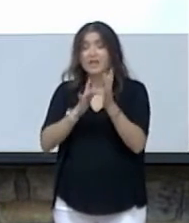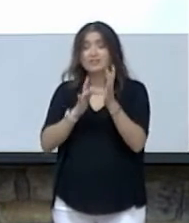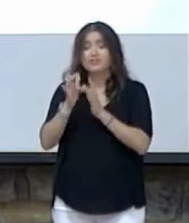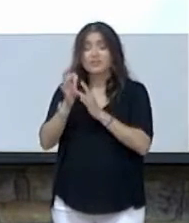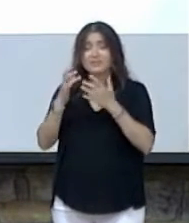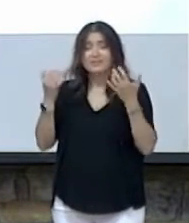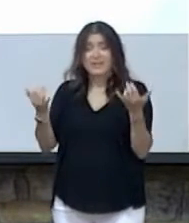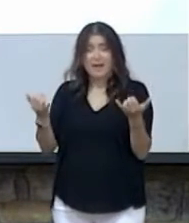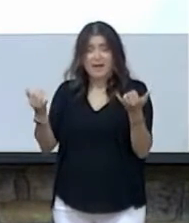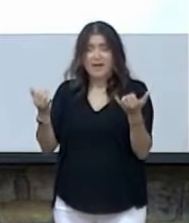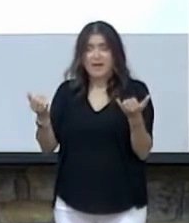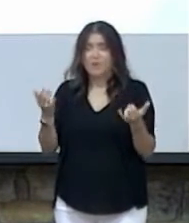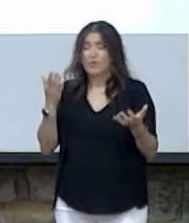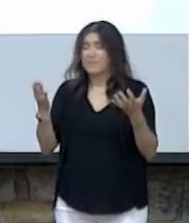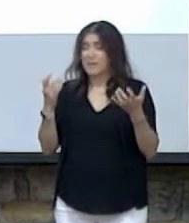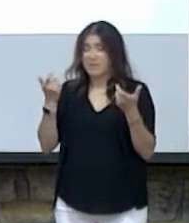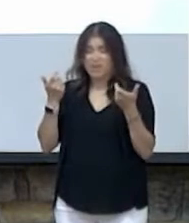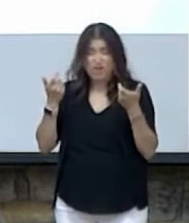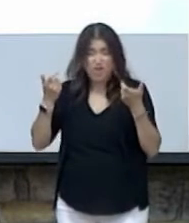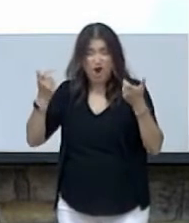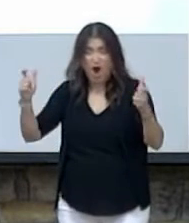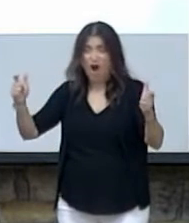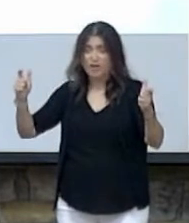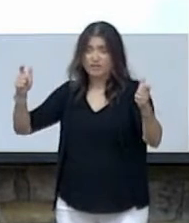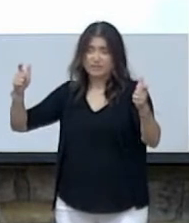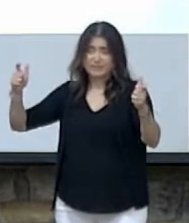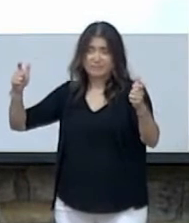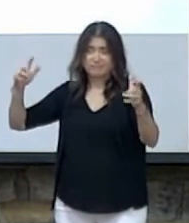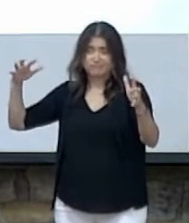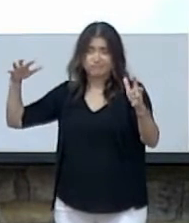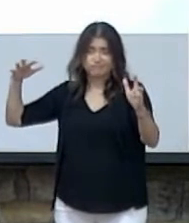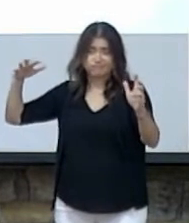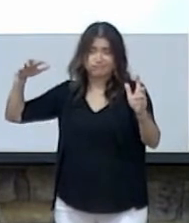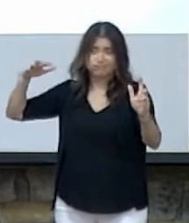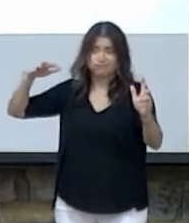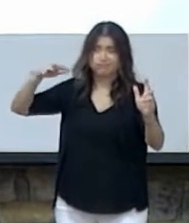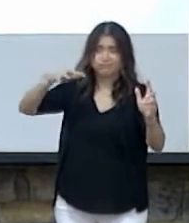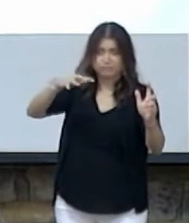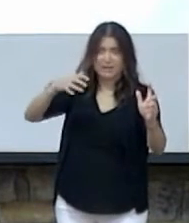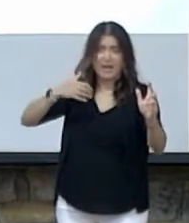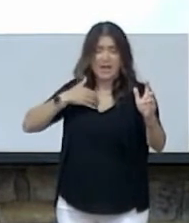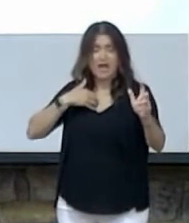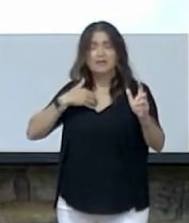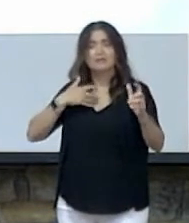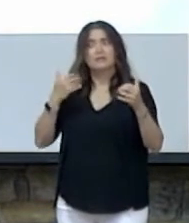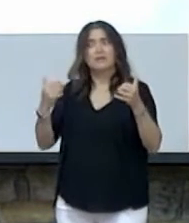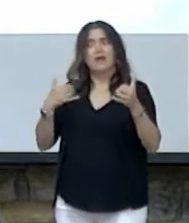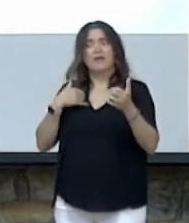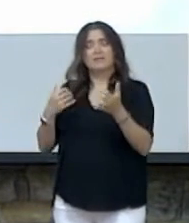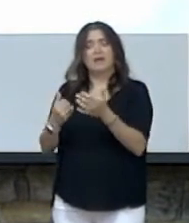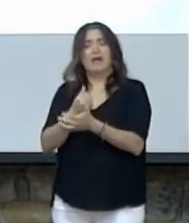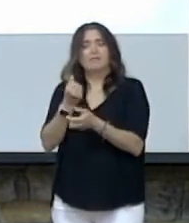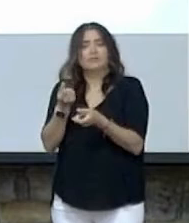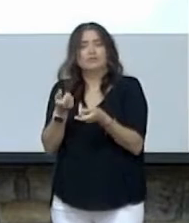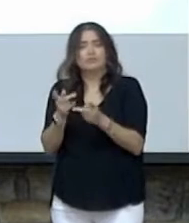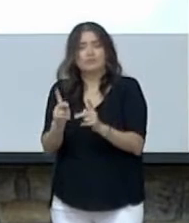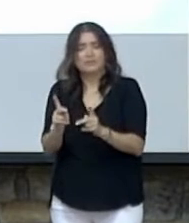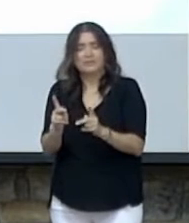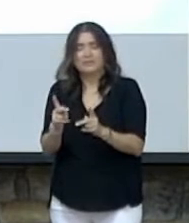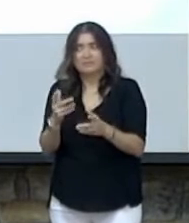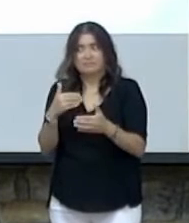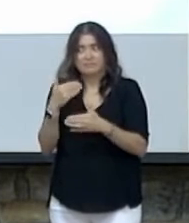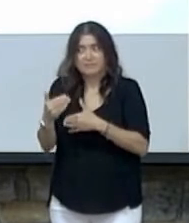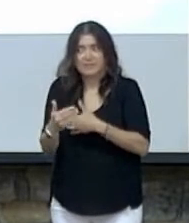now, with maybe the largest following he's ever had in his ministry, has an opportunity around what is he going to